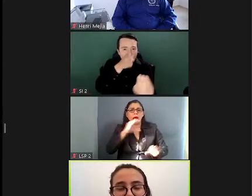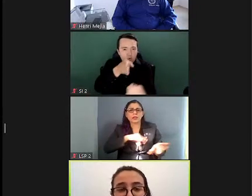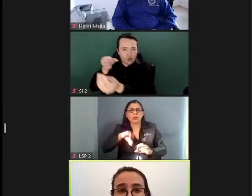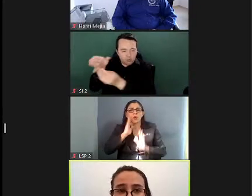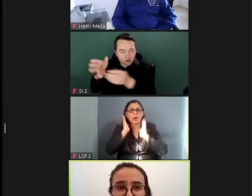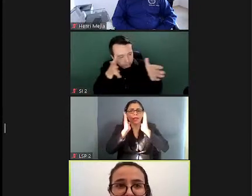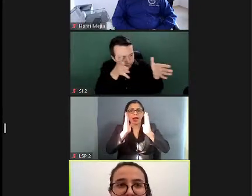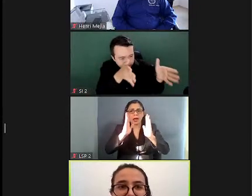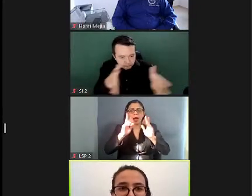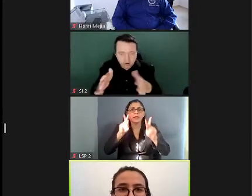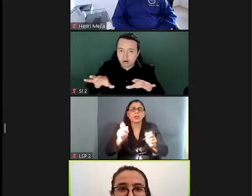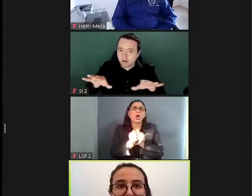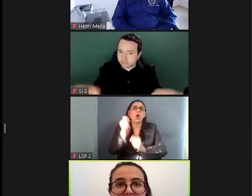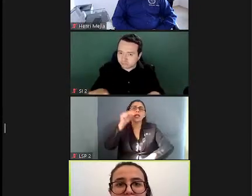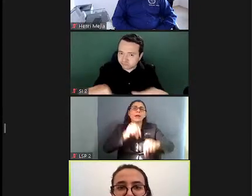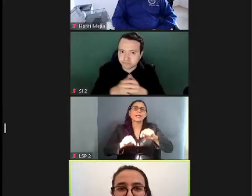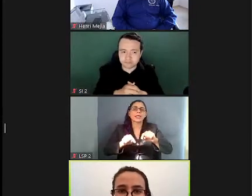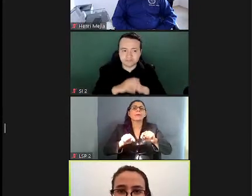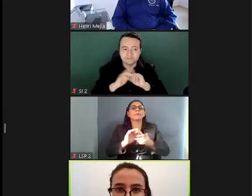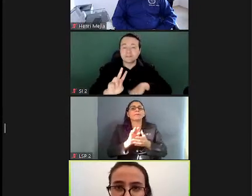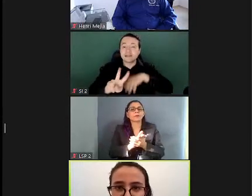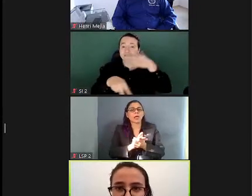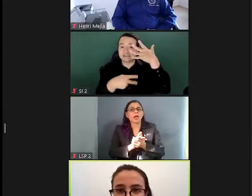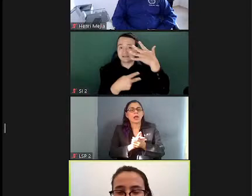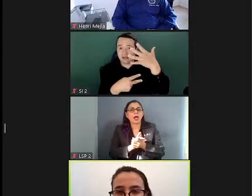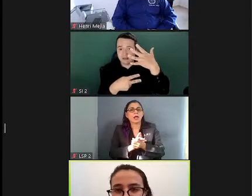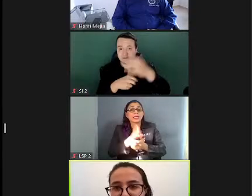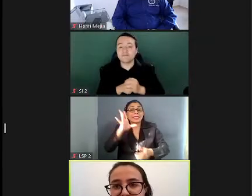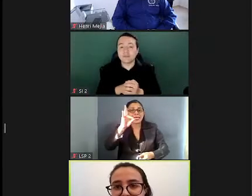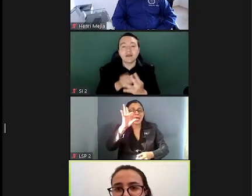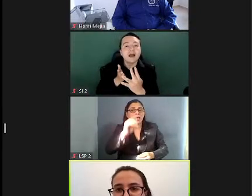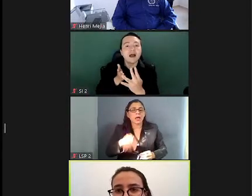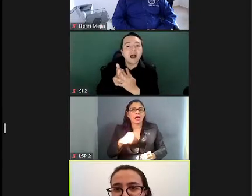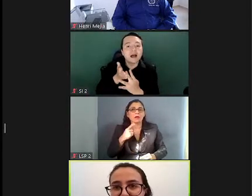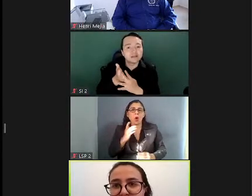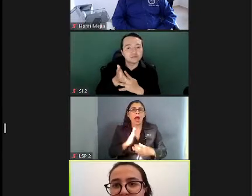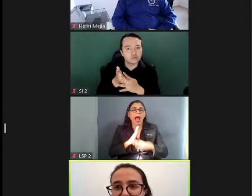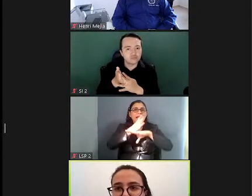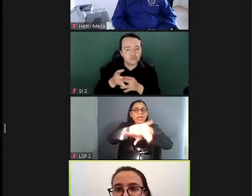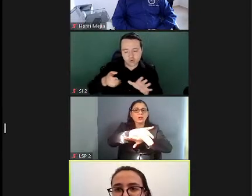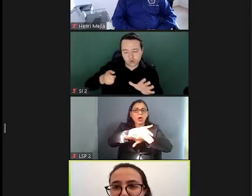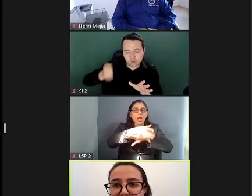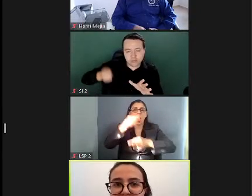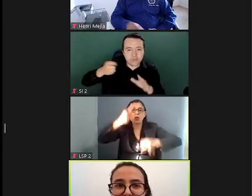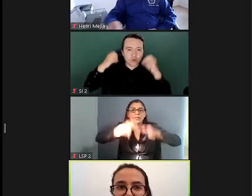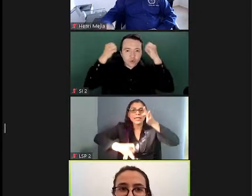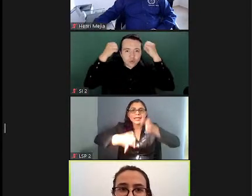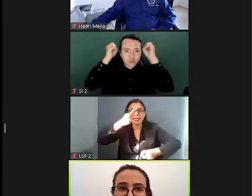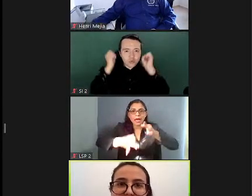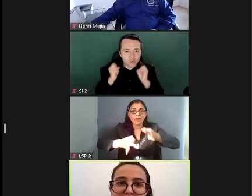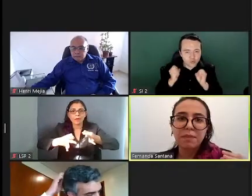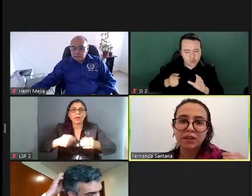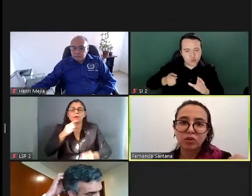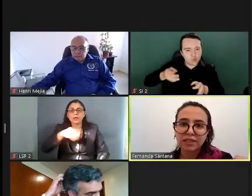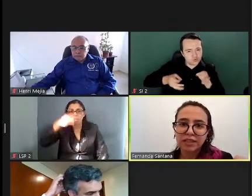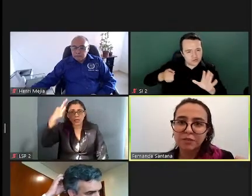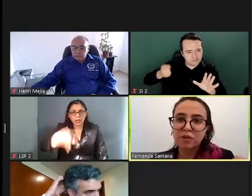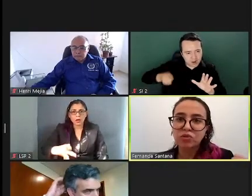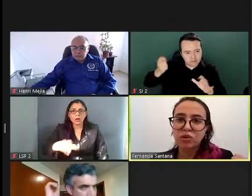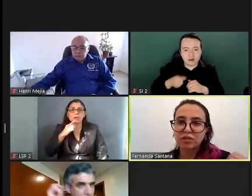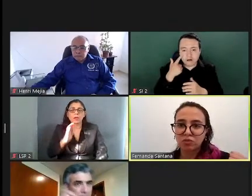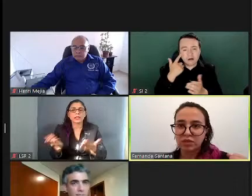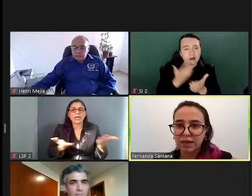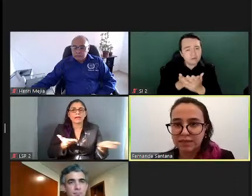persons with disabilities seven access to justice quarantine that the justice